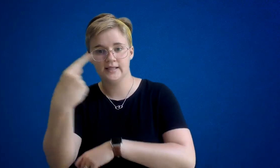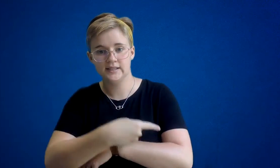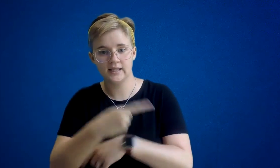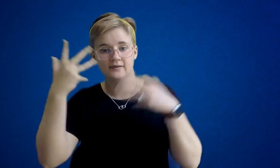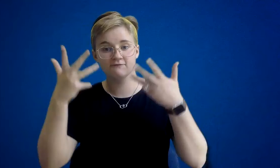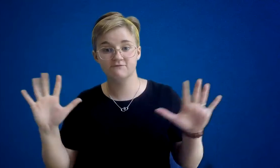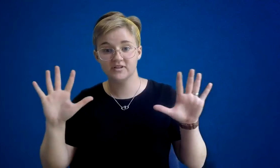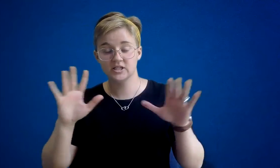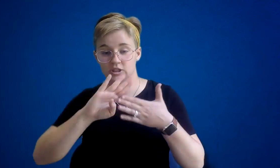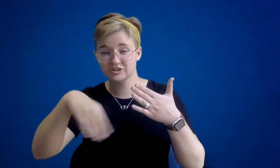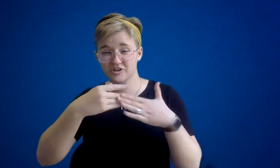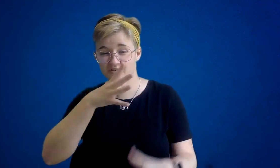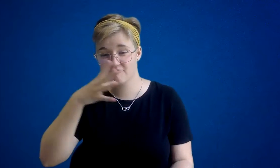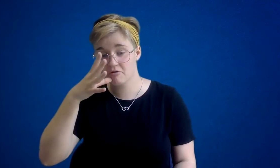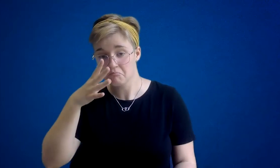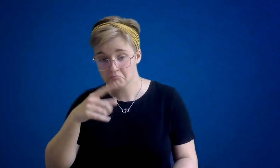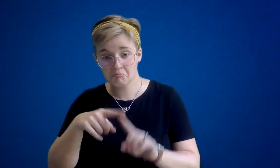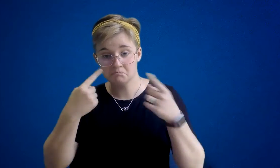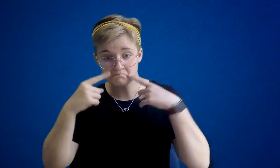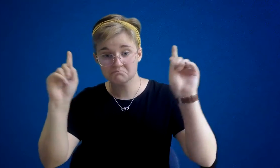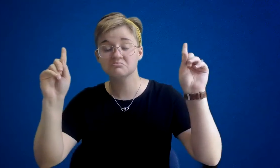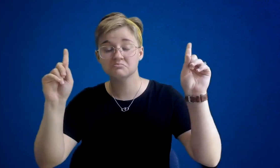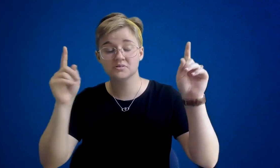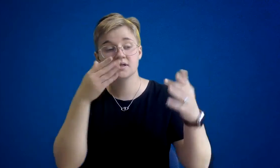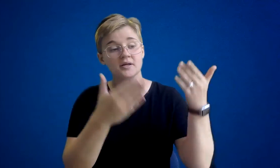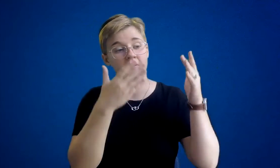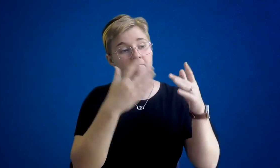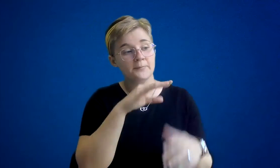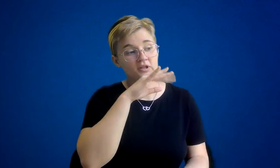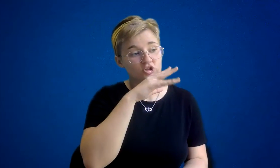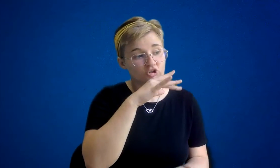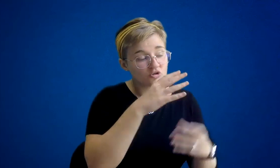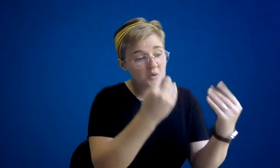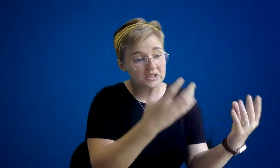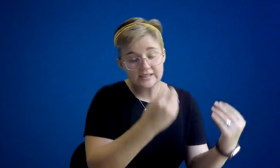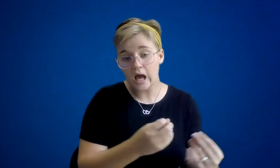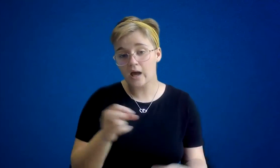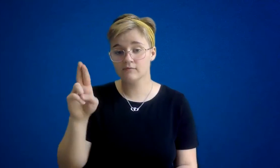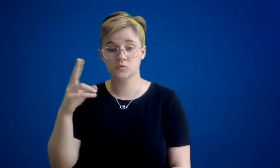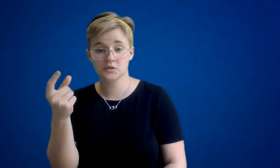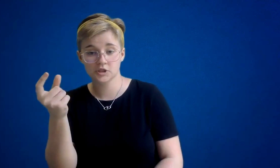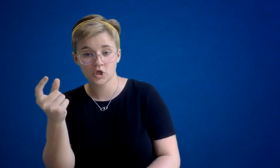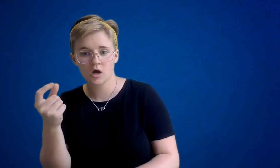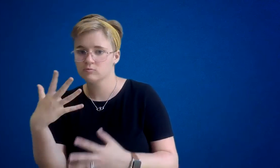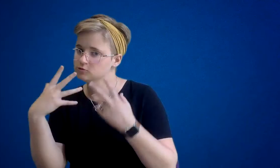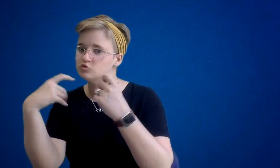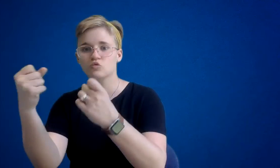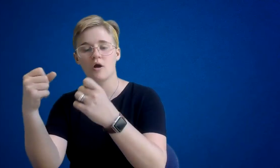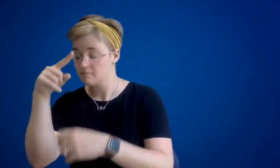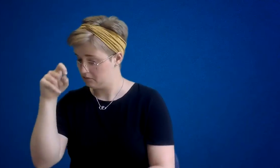dirt was softer than Willie had thought, or Searchlight was stronger, because she actually seemed to enjoy herself. And the